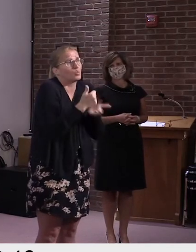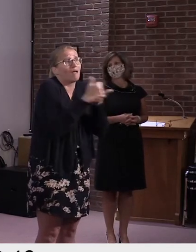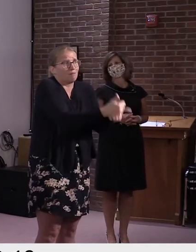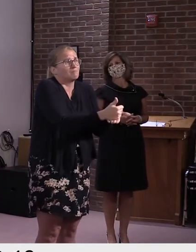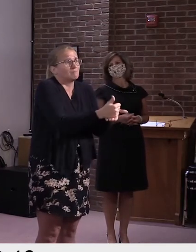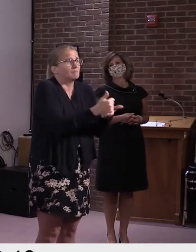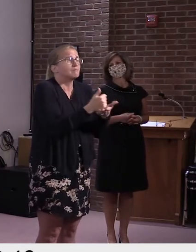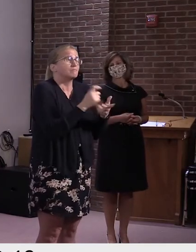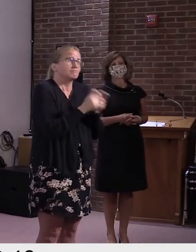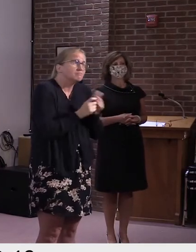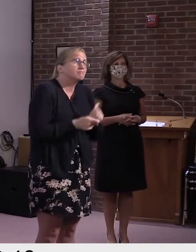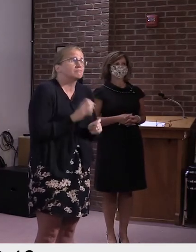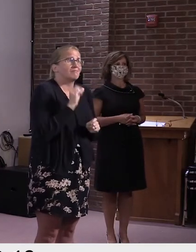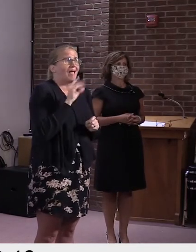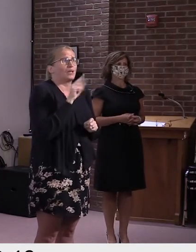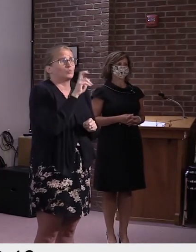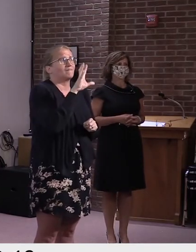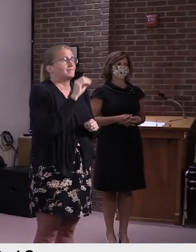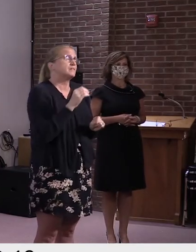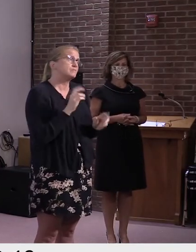Vermont.